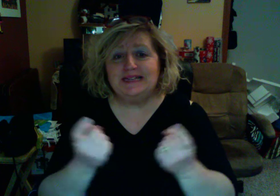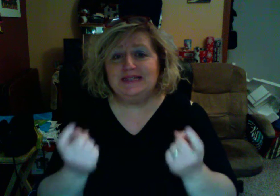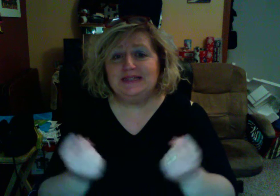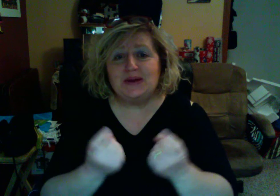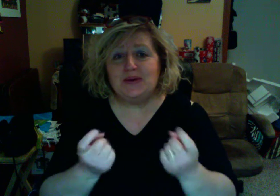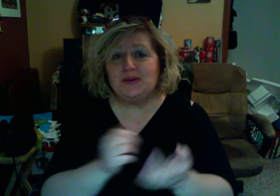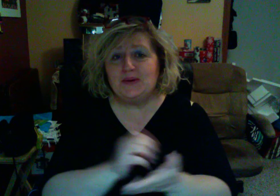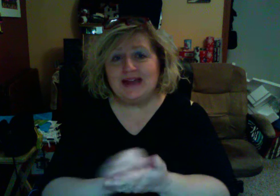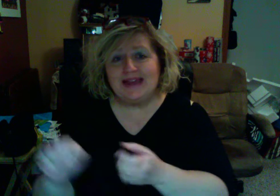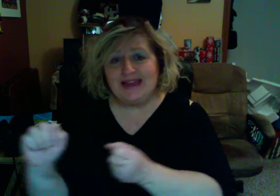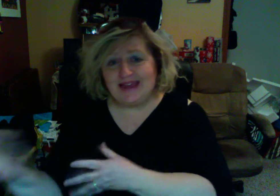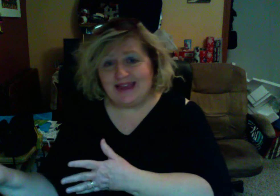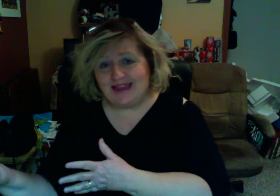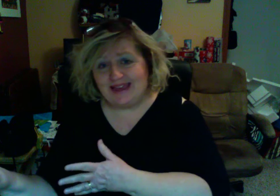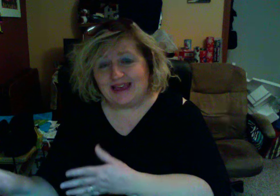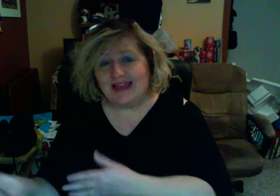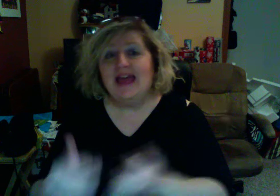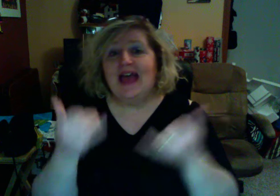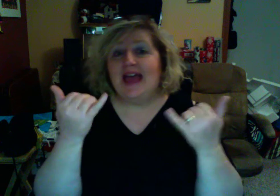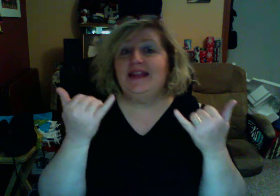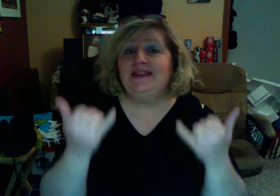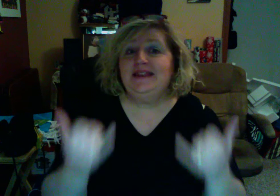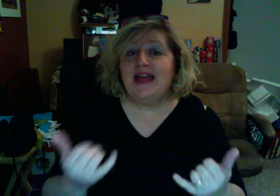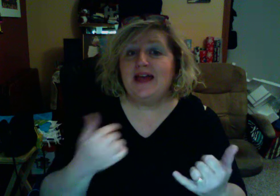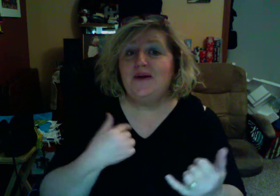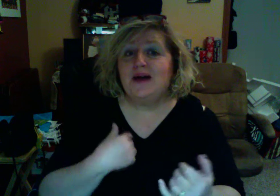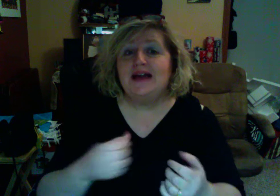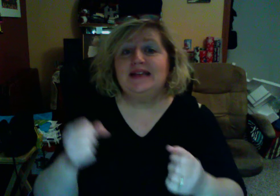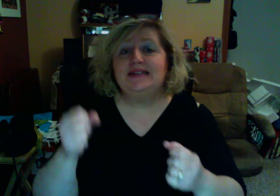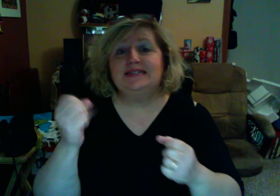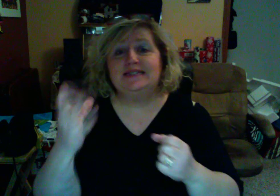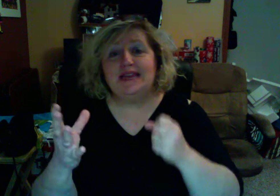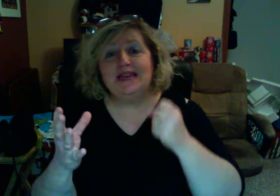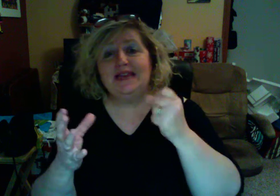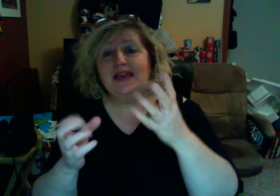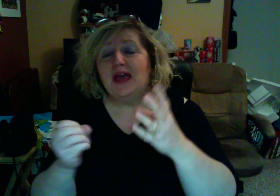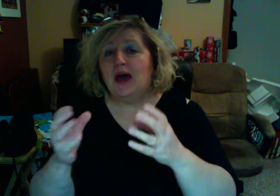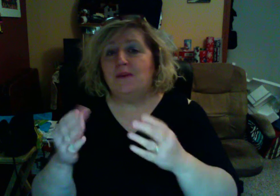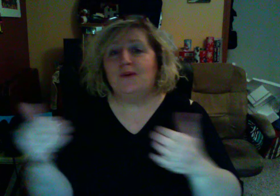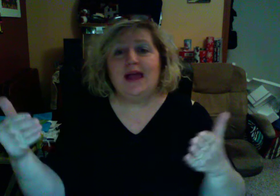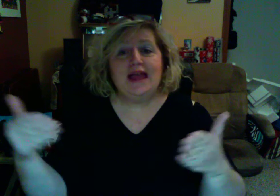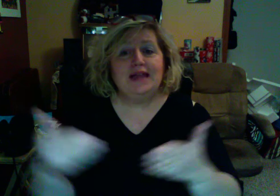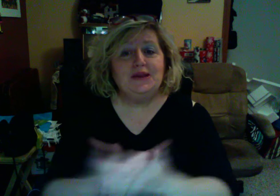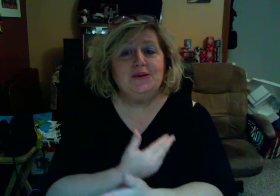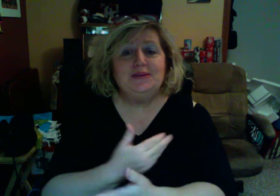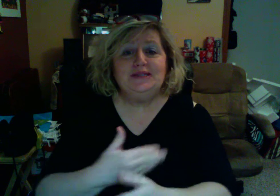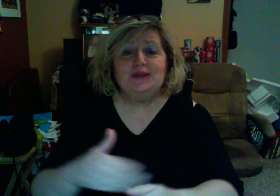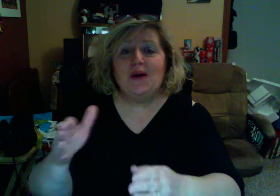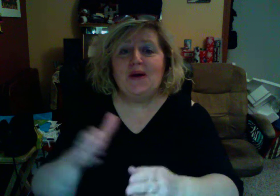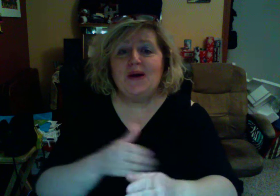sins away. And now I sing a brand new